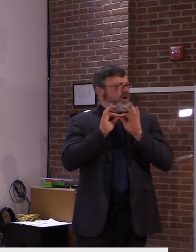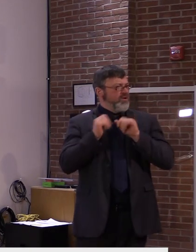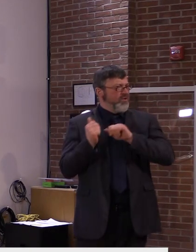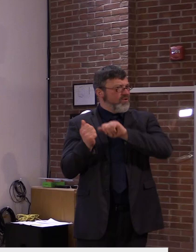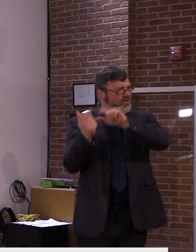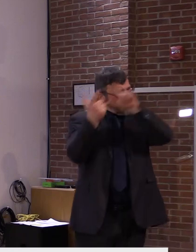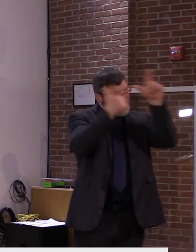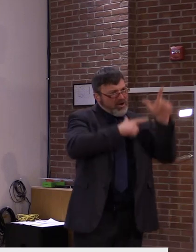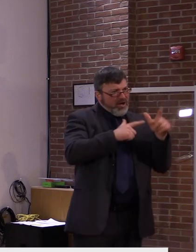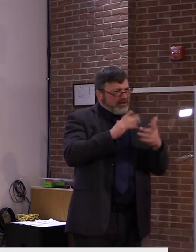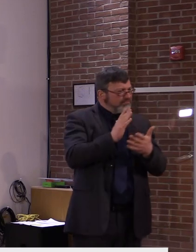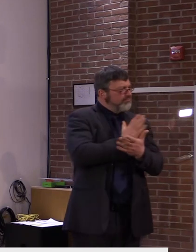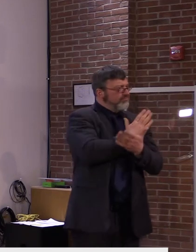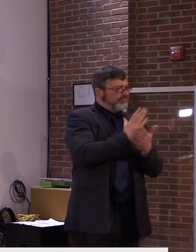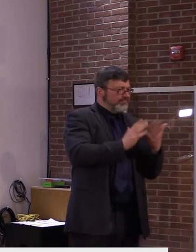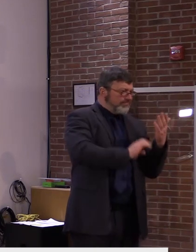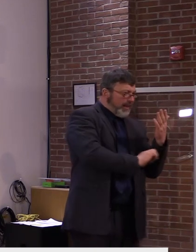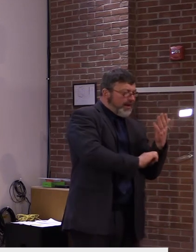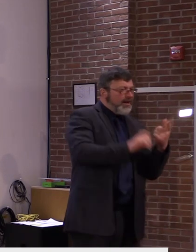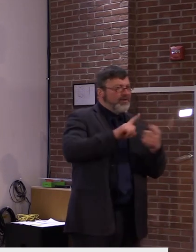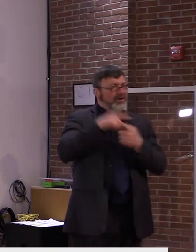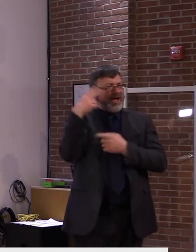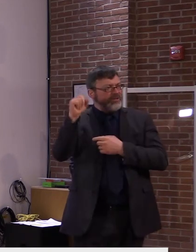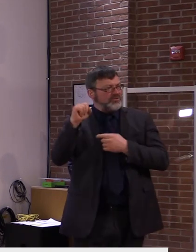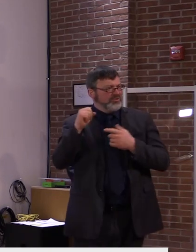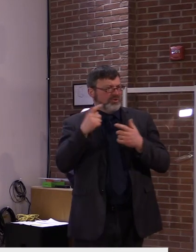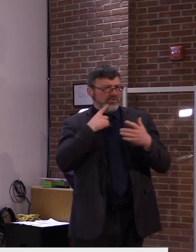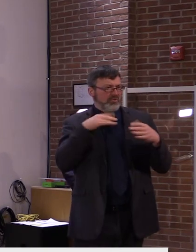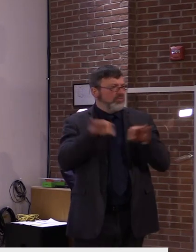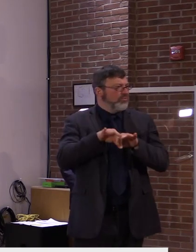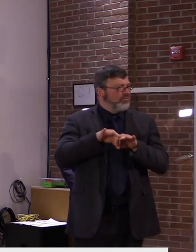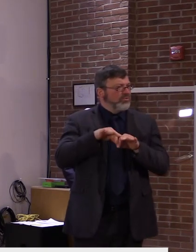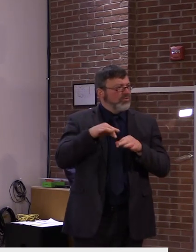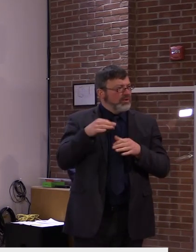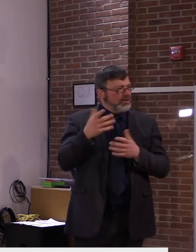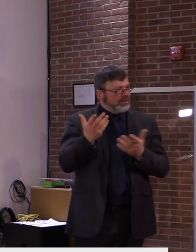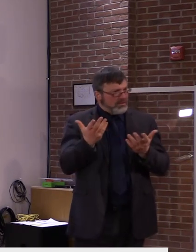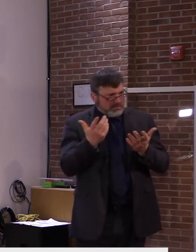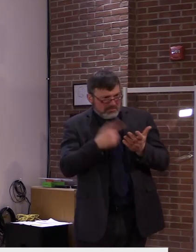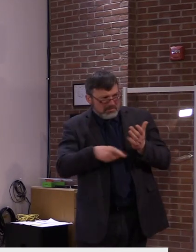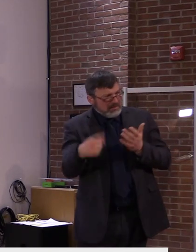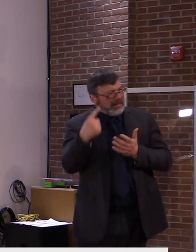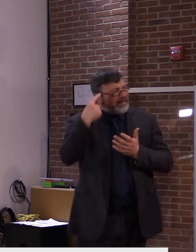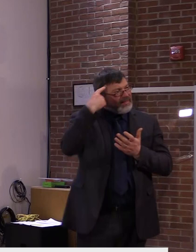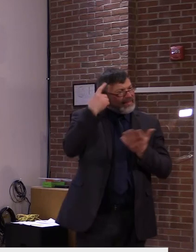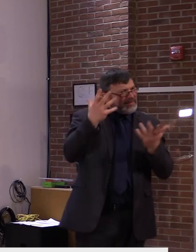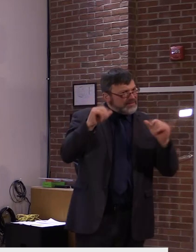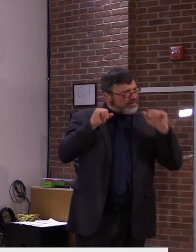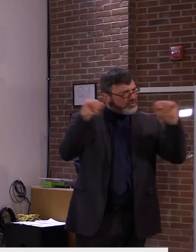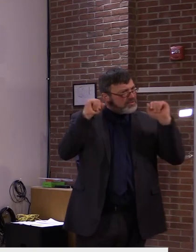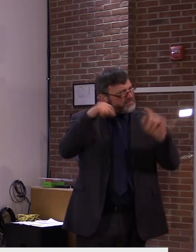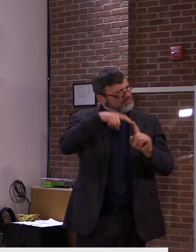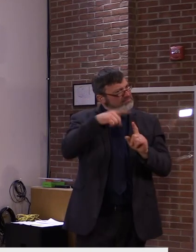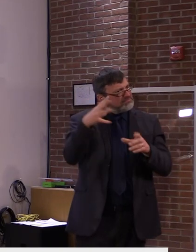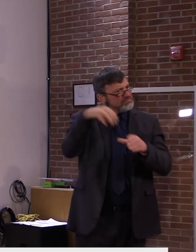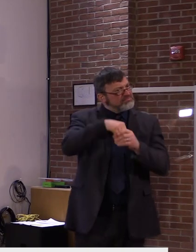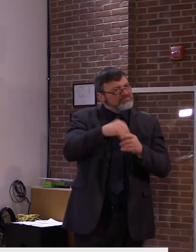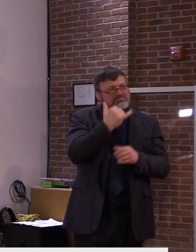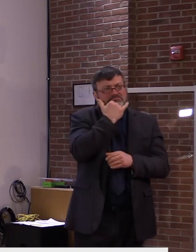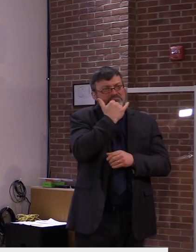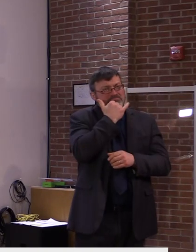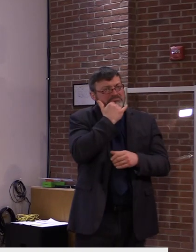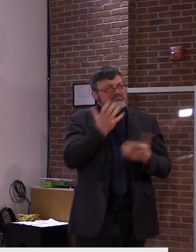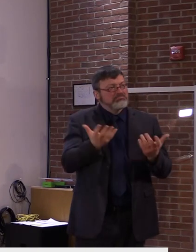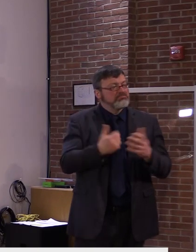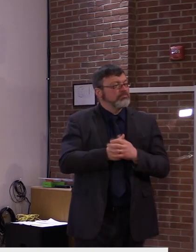of the restrictions and the activities and requirements that they have right now. Yeah, thanks. Yeah, it's